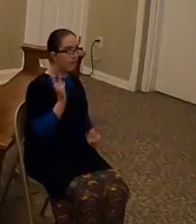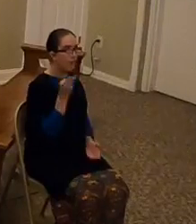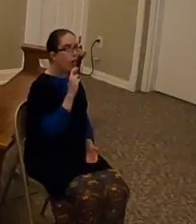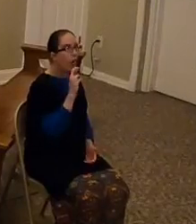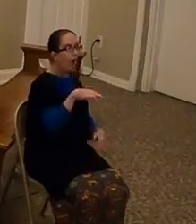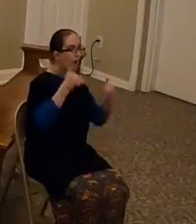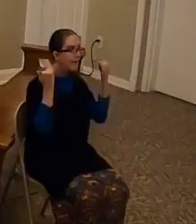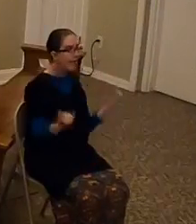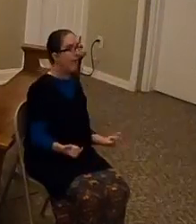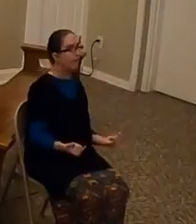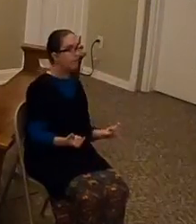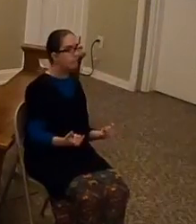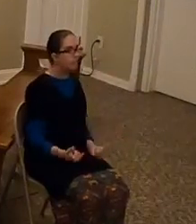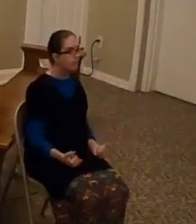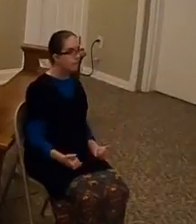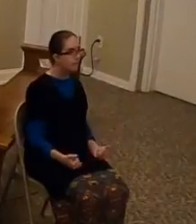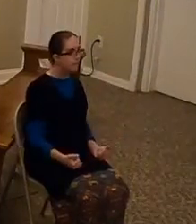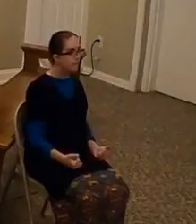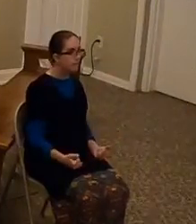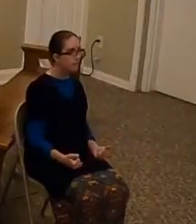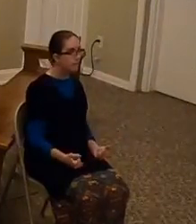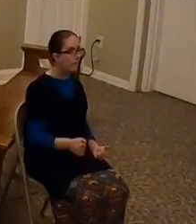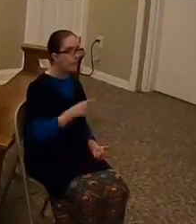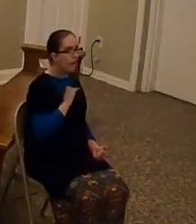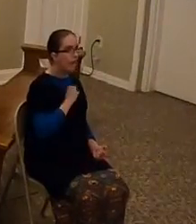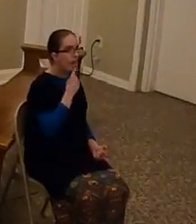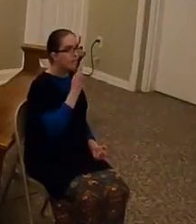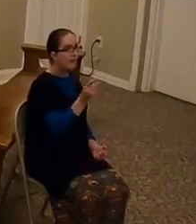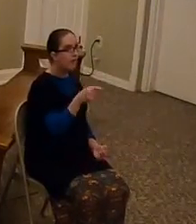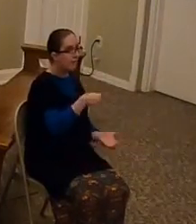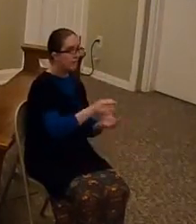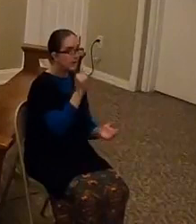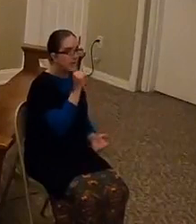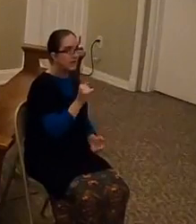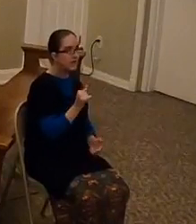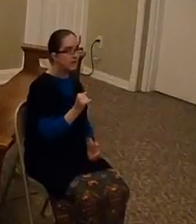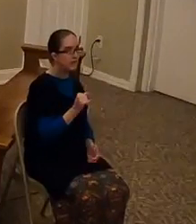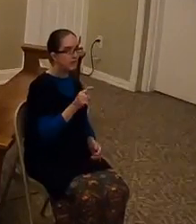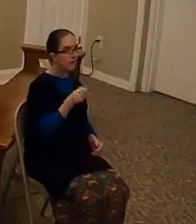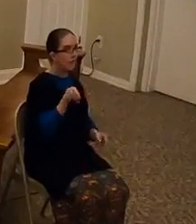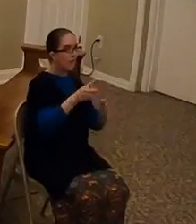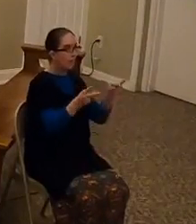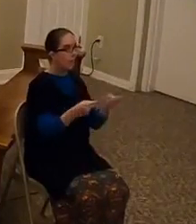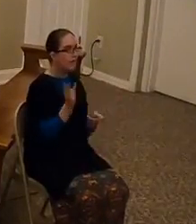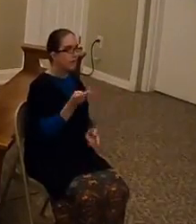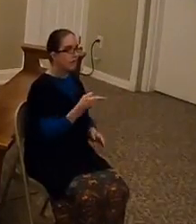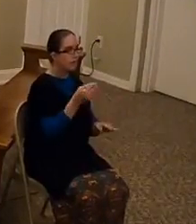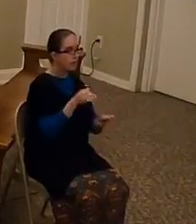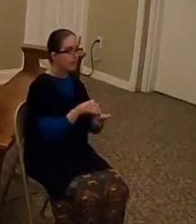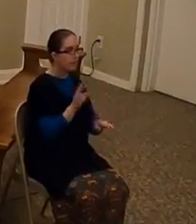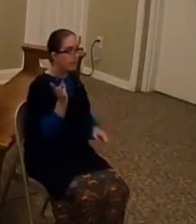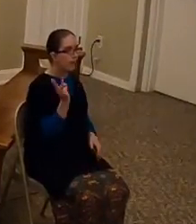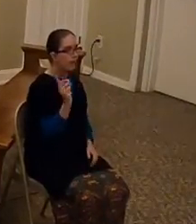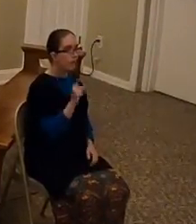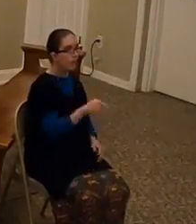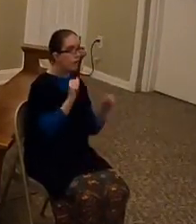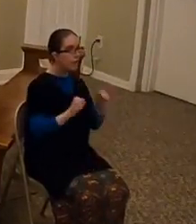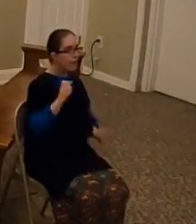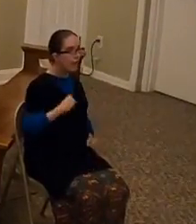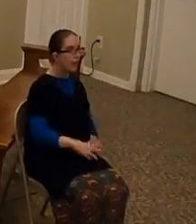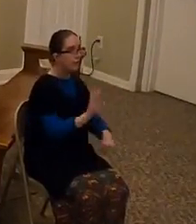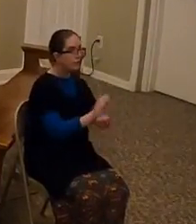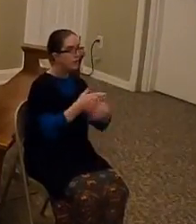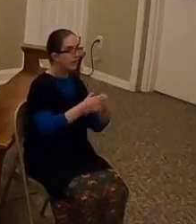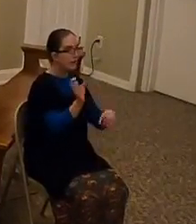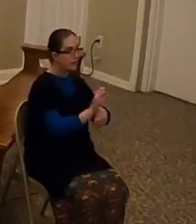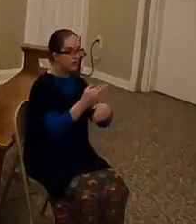now. Amen. I'm telling you, this is where we're at. You hear what I'm saying tonight? Because you can go to church